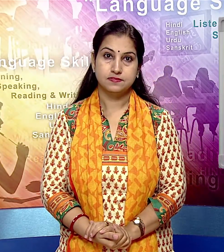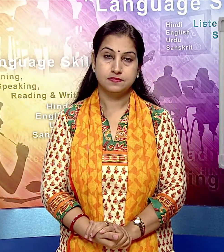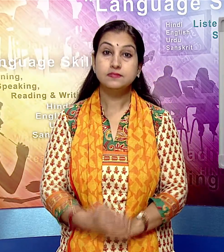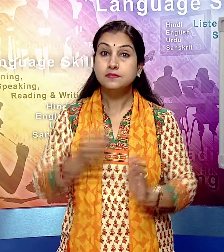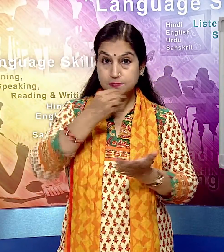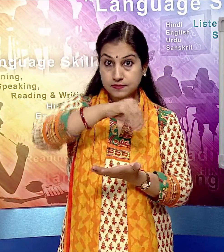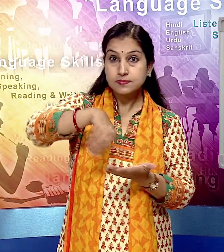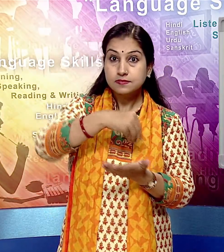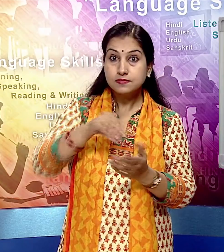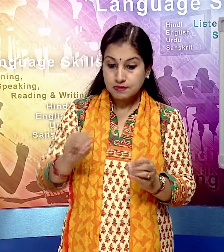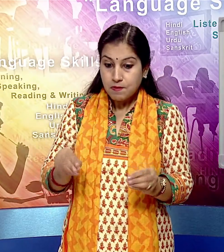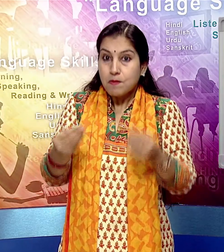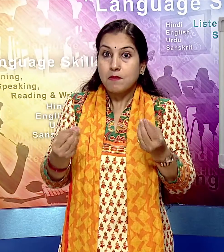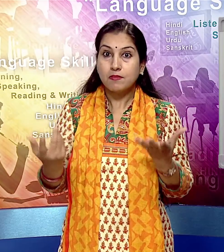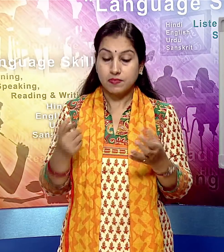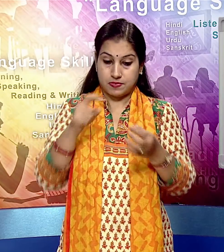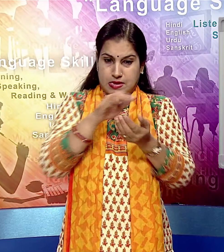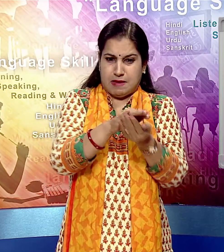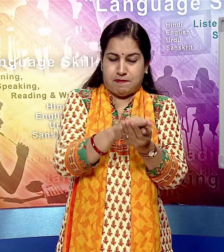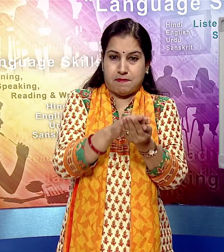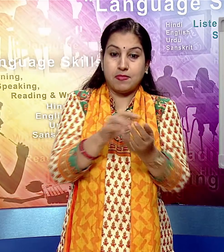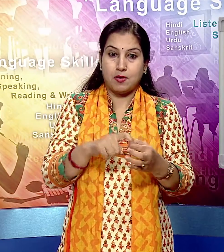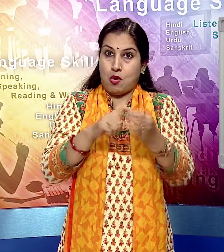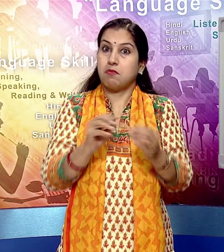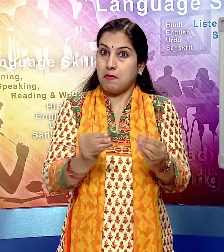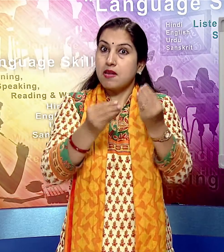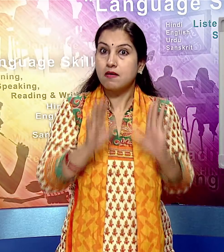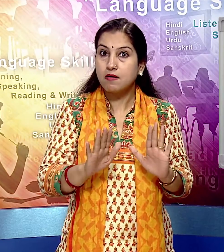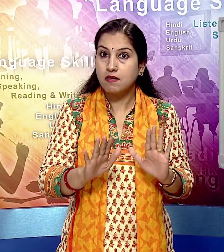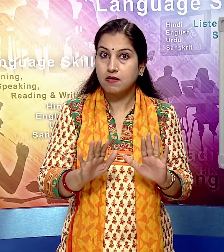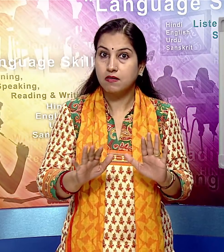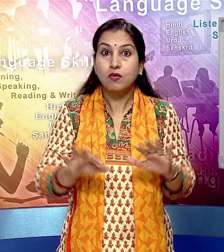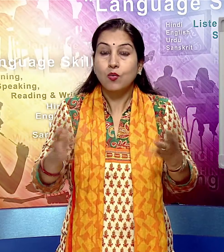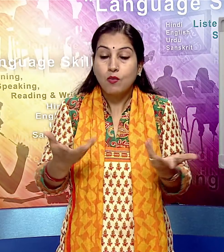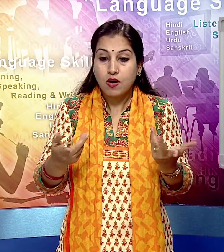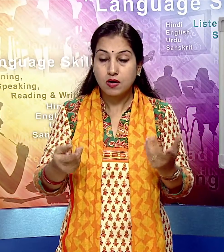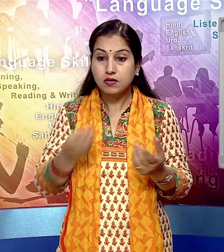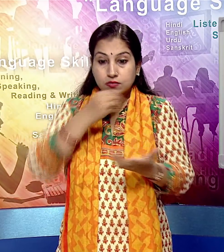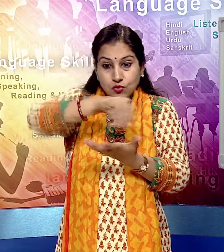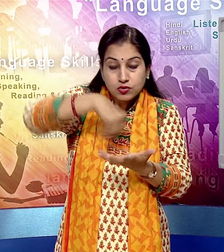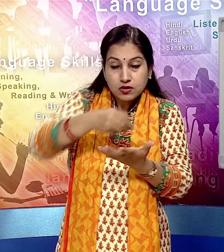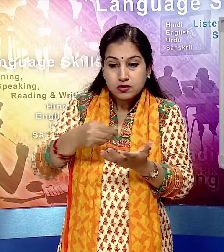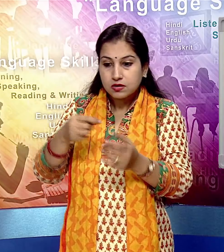Cooking improves the keeping quality of the food by destroying harmful